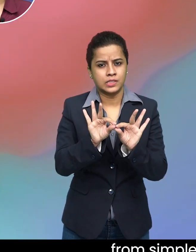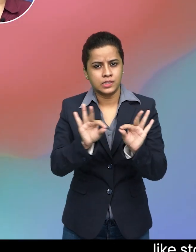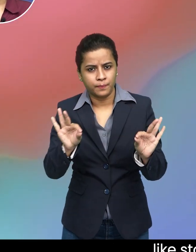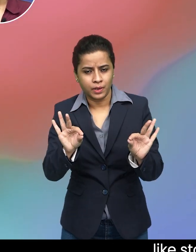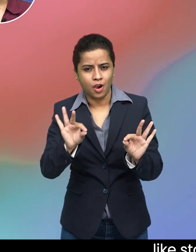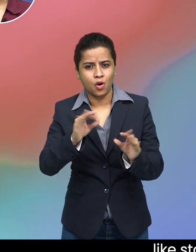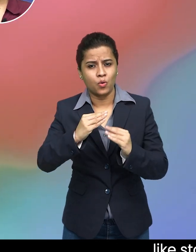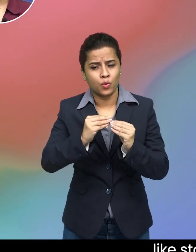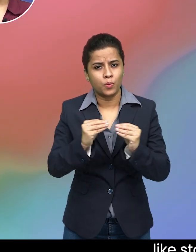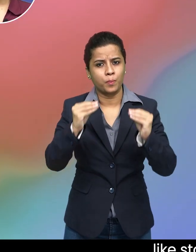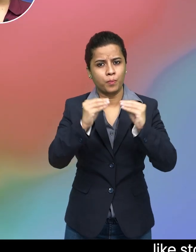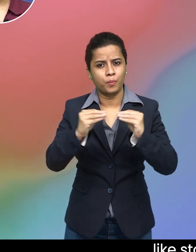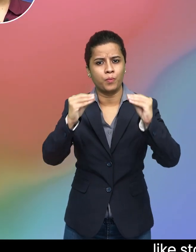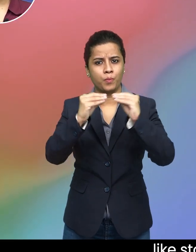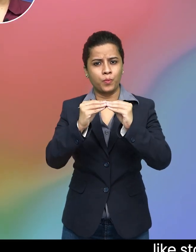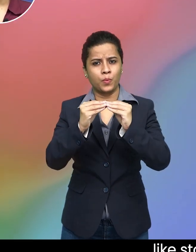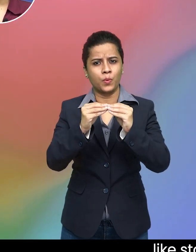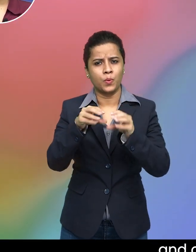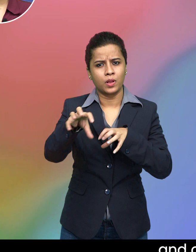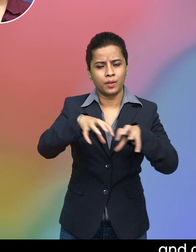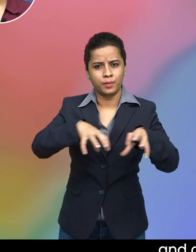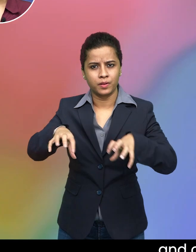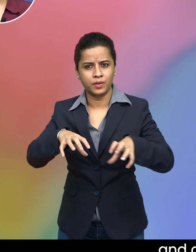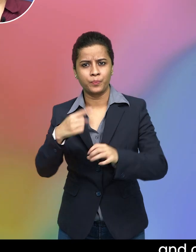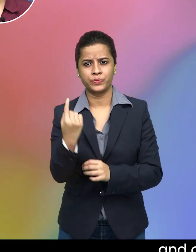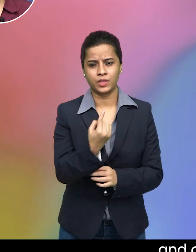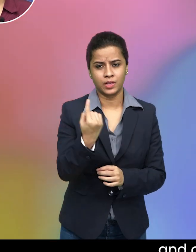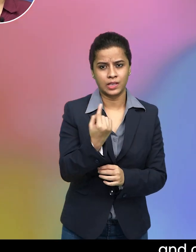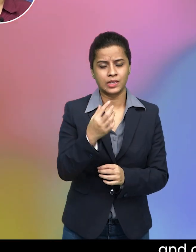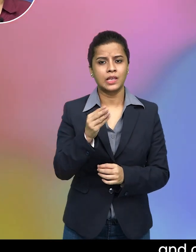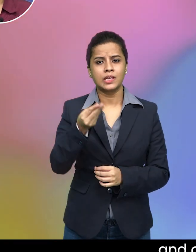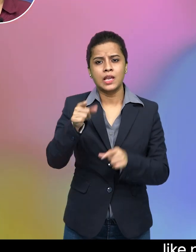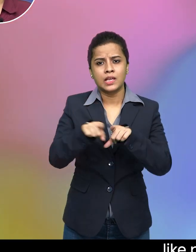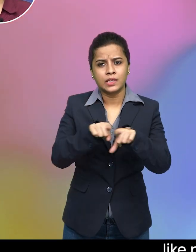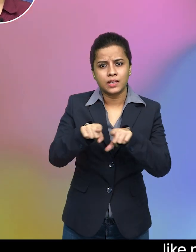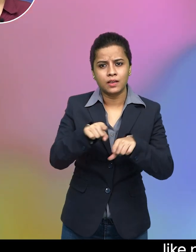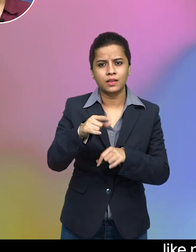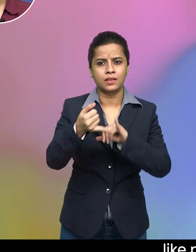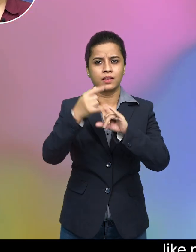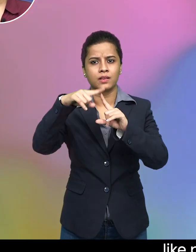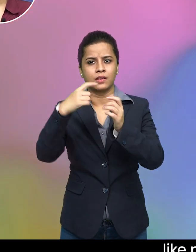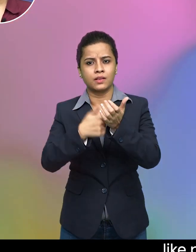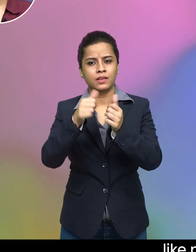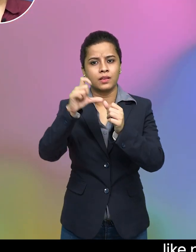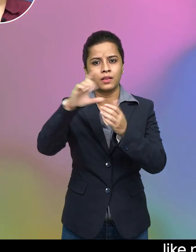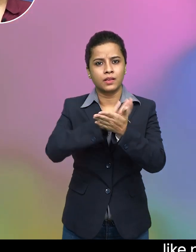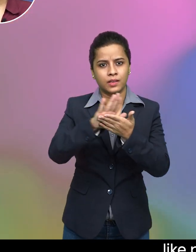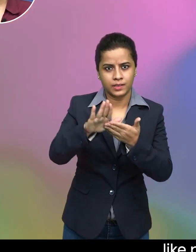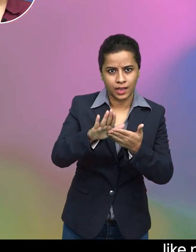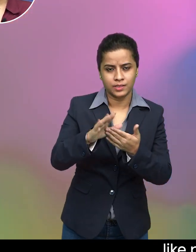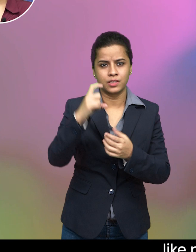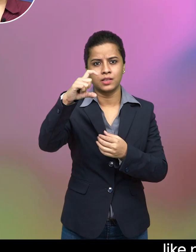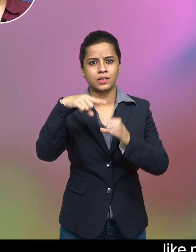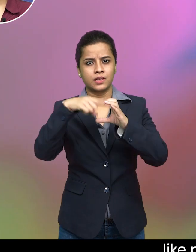ones like starch and cellulose, and other compounds like proteins,